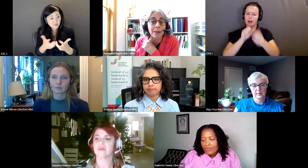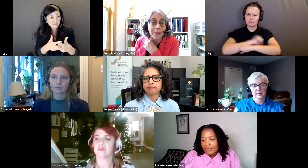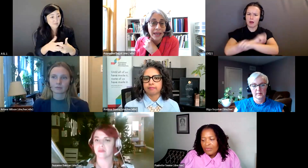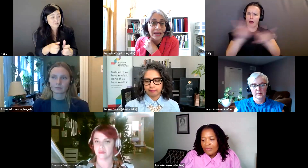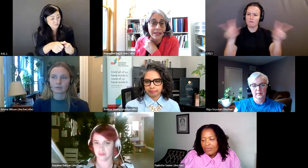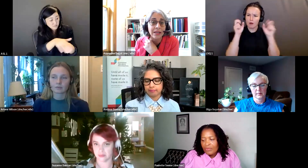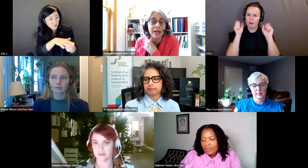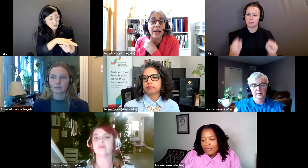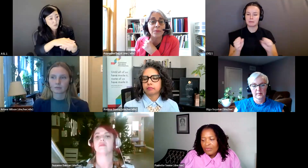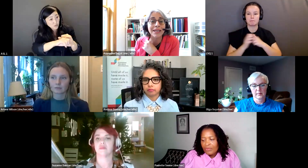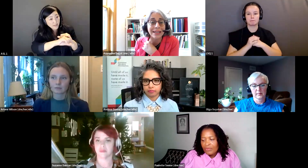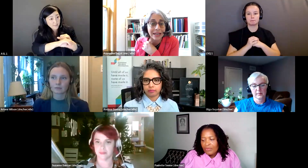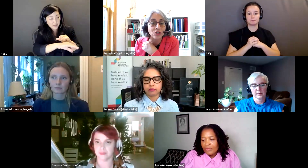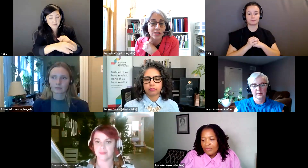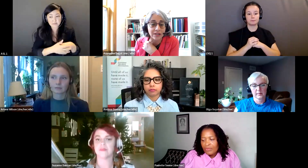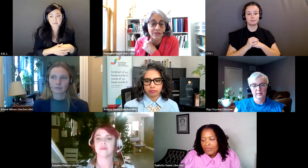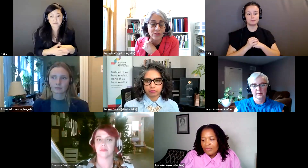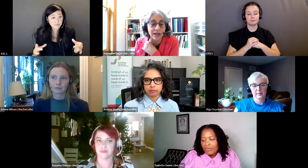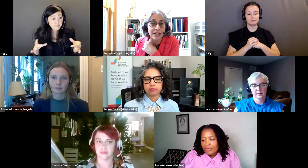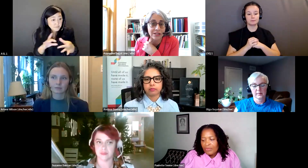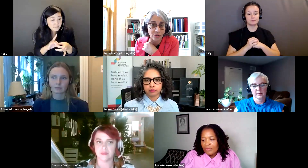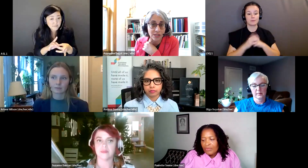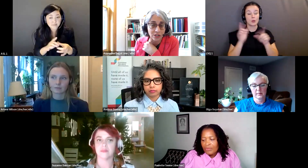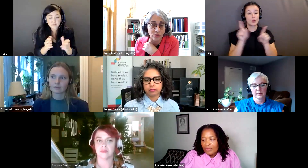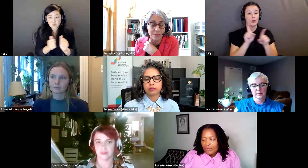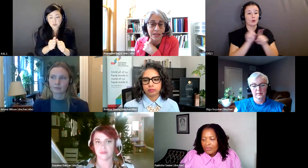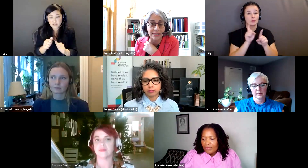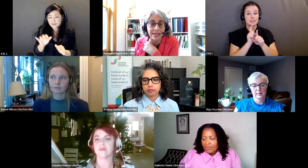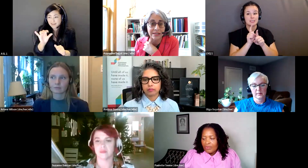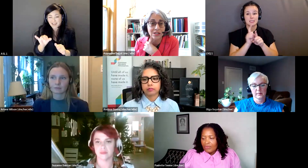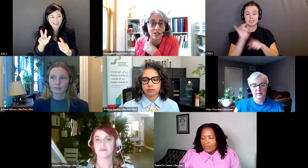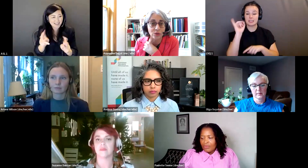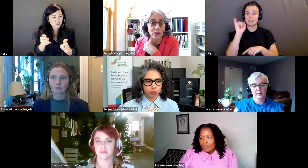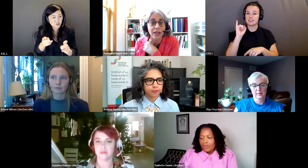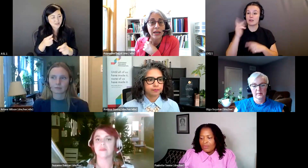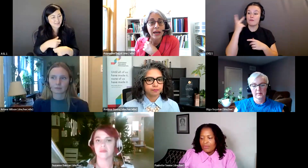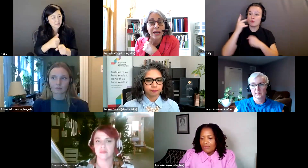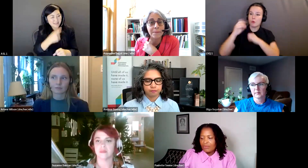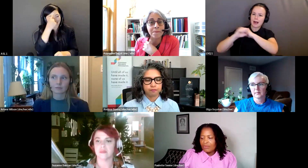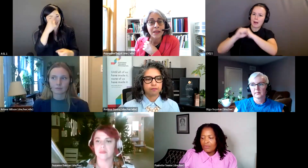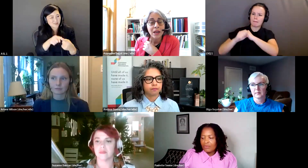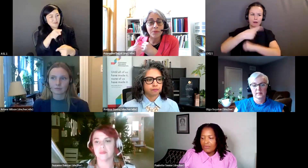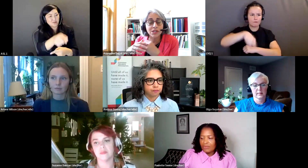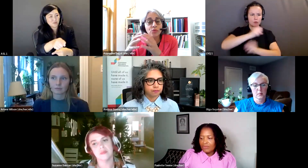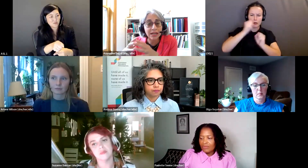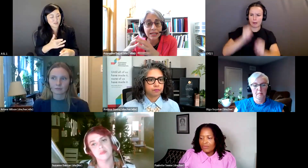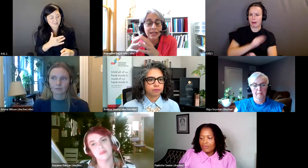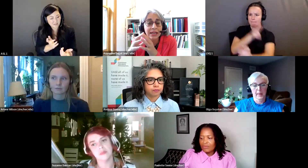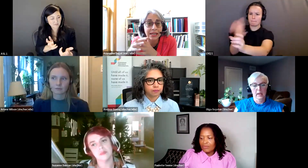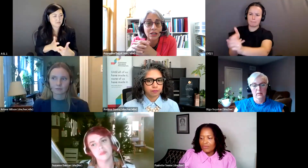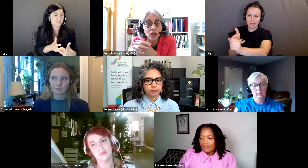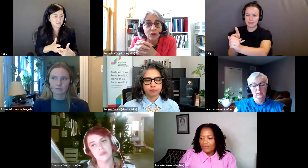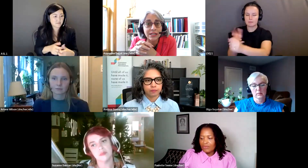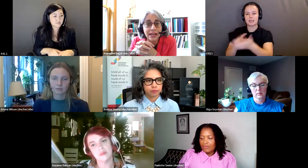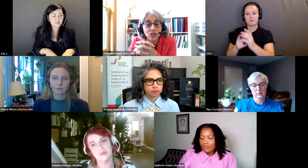local campaign, connect yourself directly to those issues that make sense to you. So reading